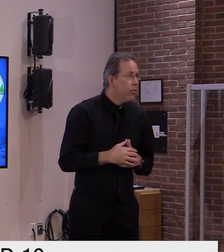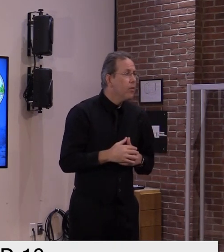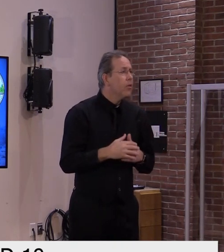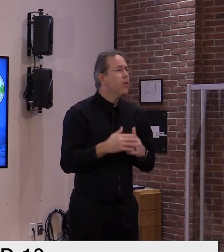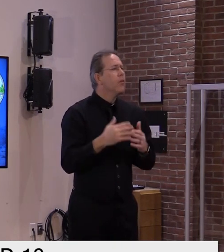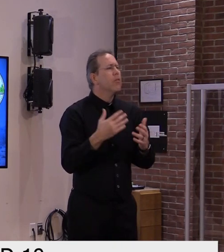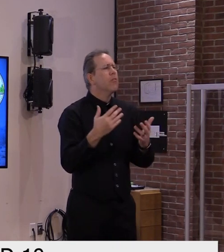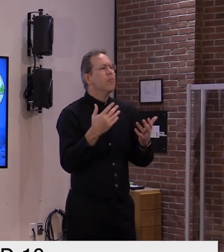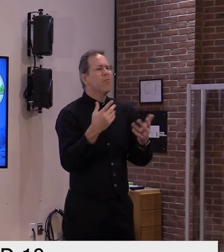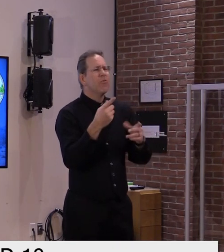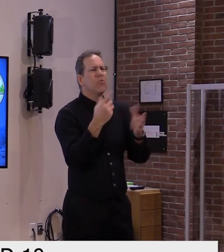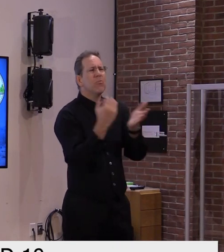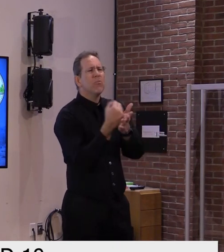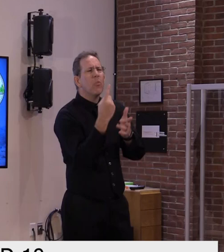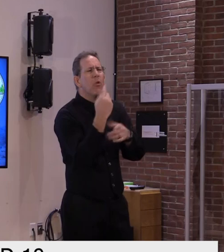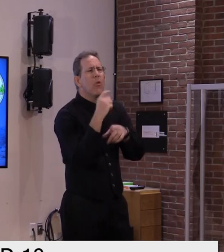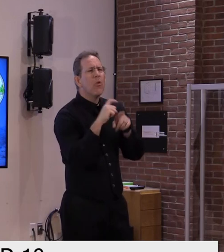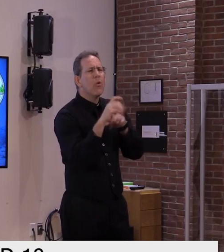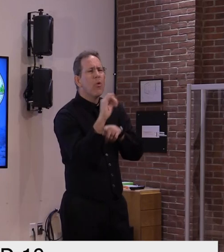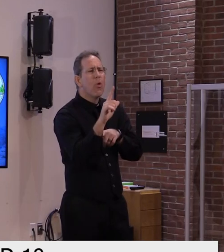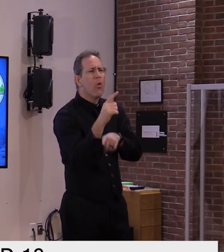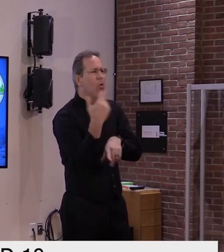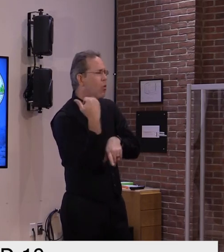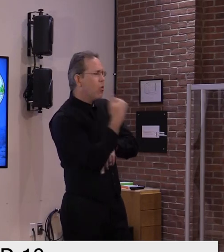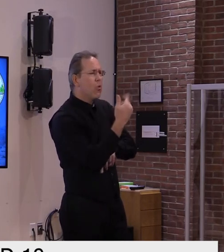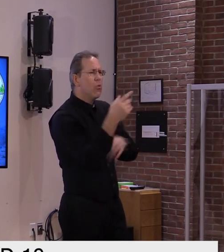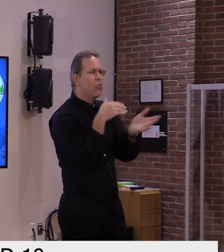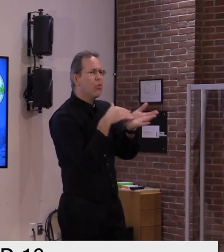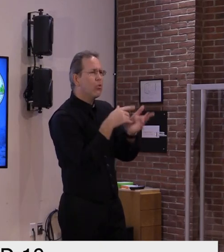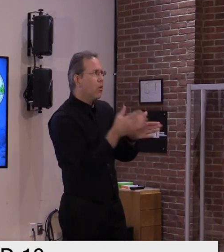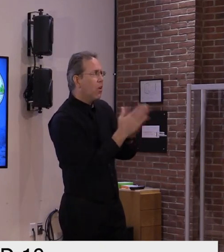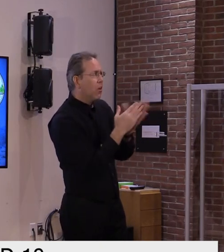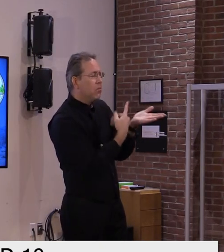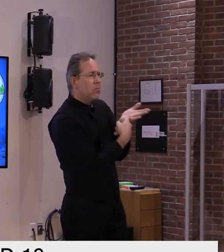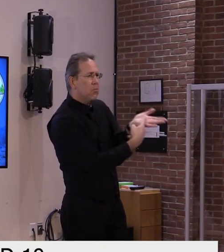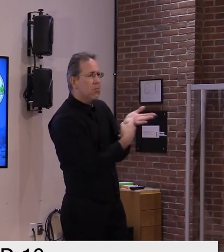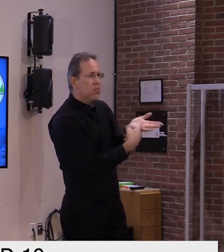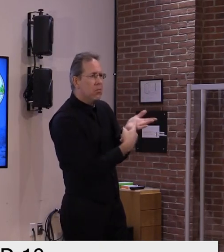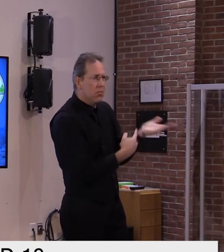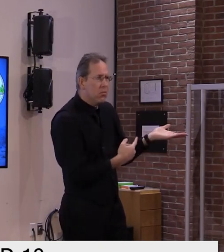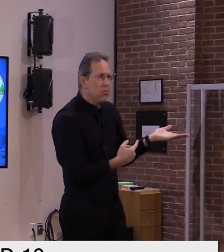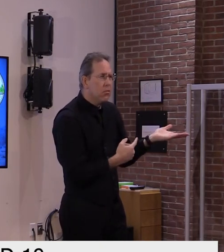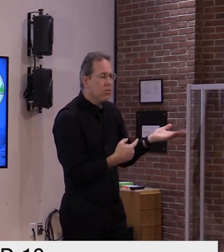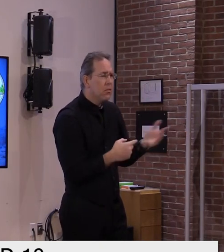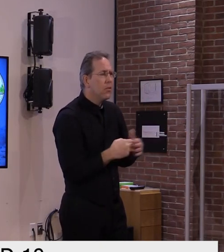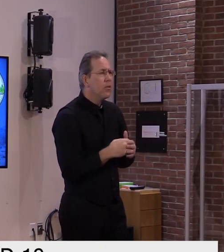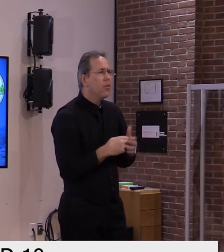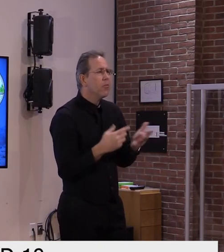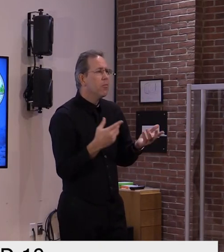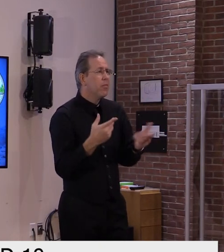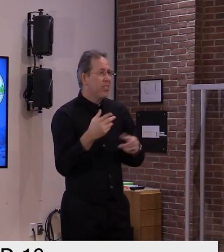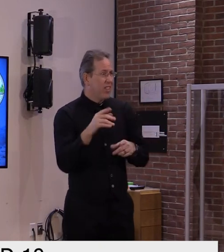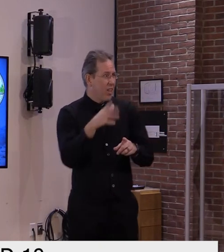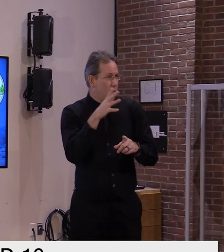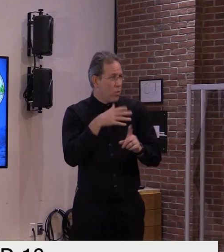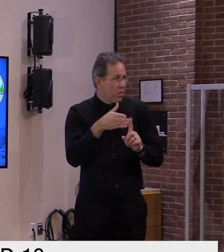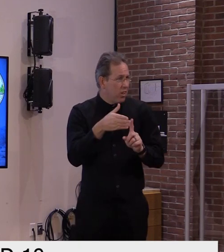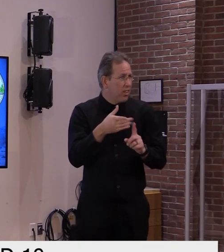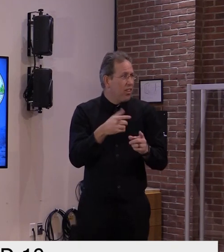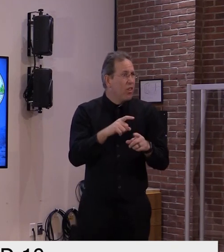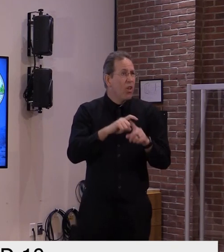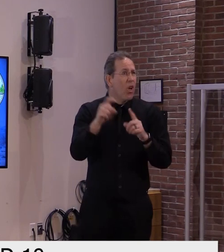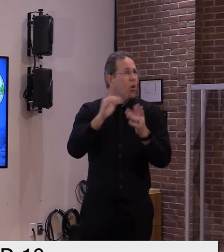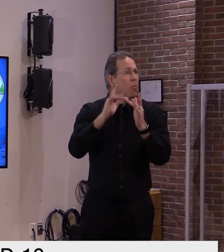she made. We would much rather she had either gone on our website or made the phone call to the health department,